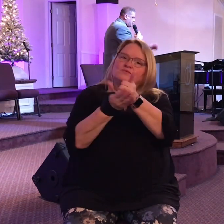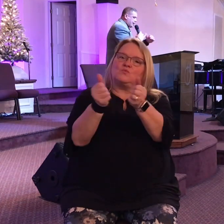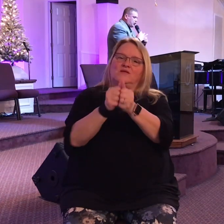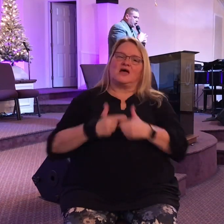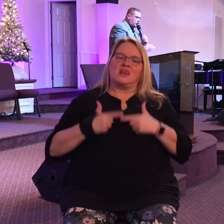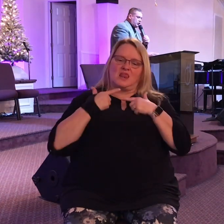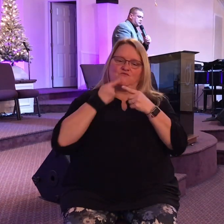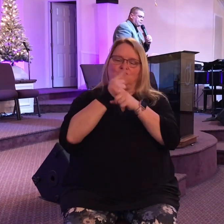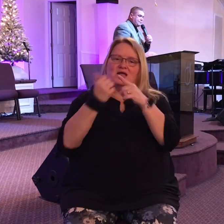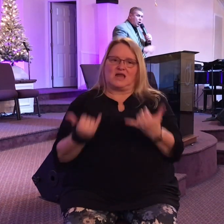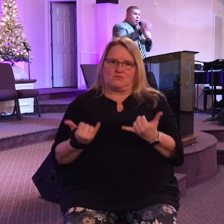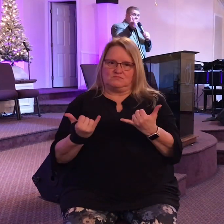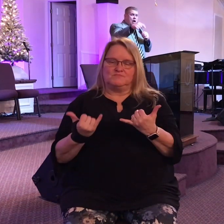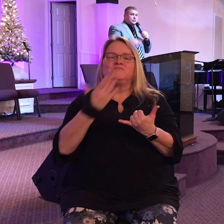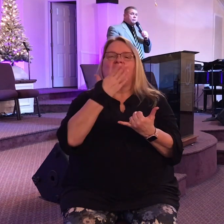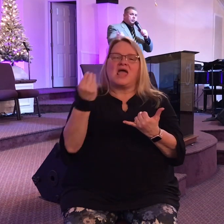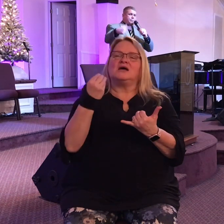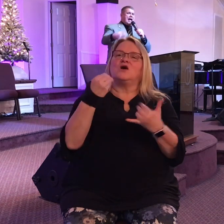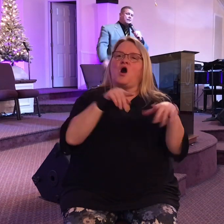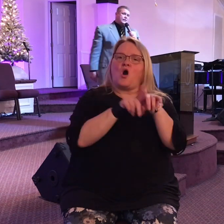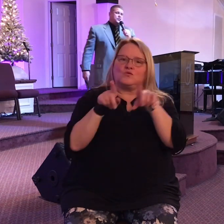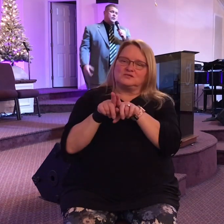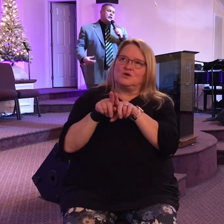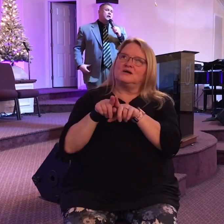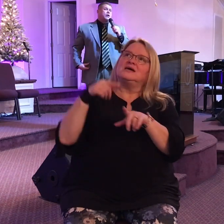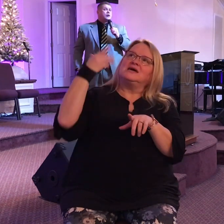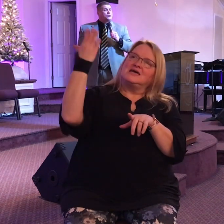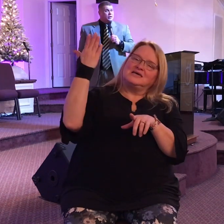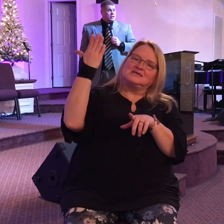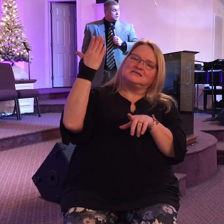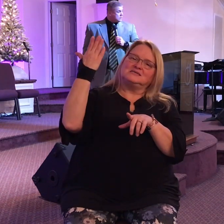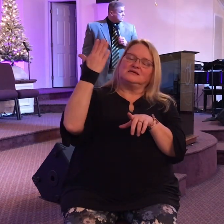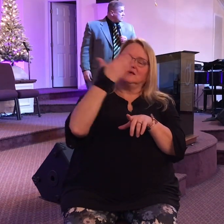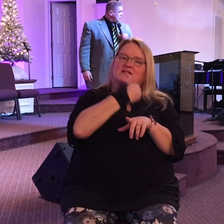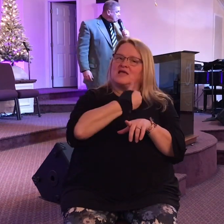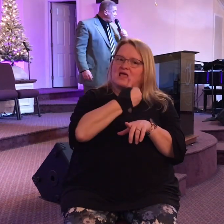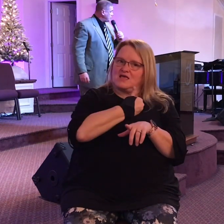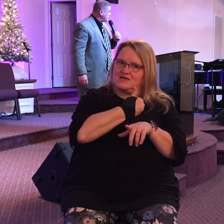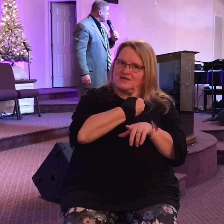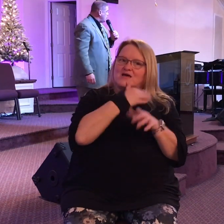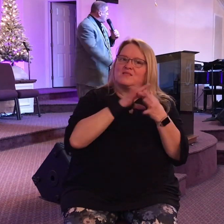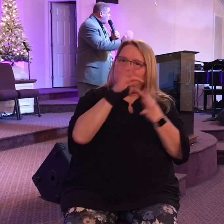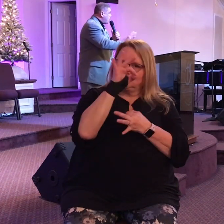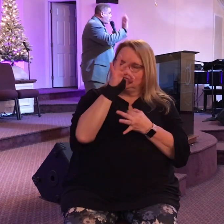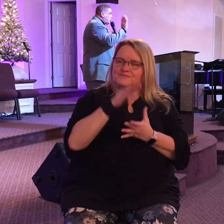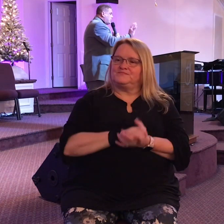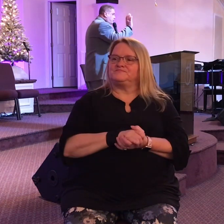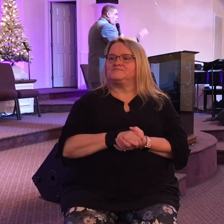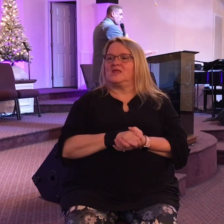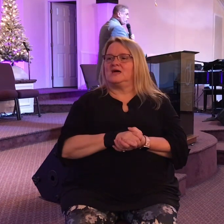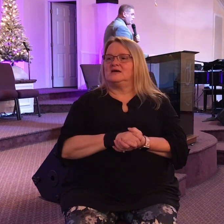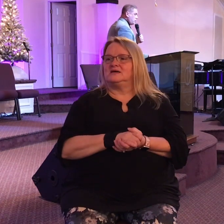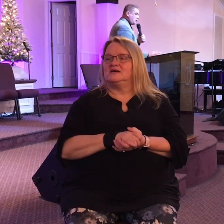shared life-changing good news with people while also multiplying fish so they didn't go hungry. Hello. We are